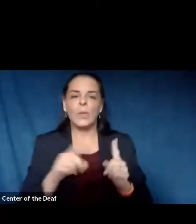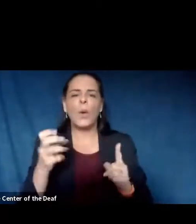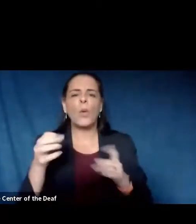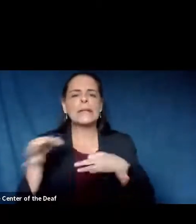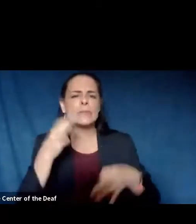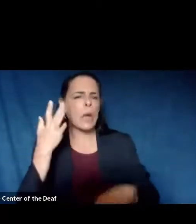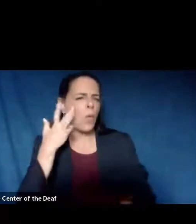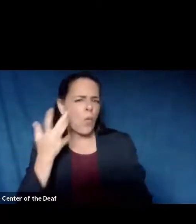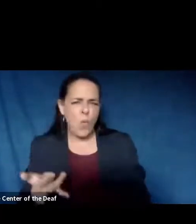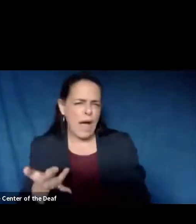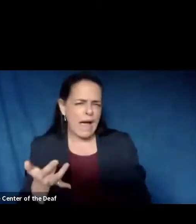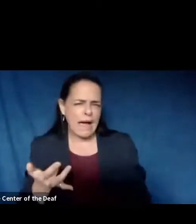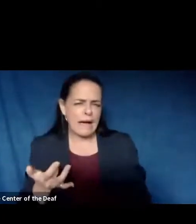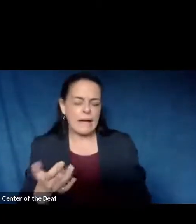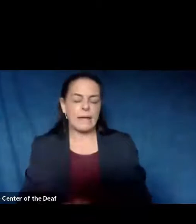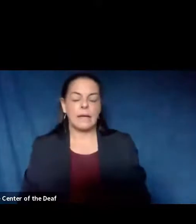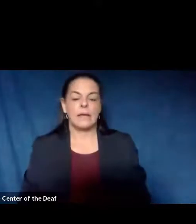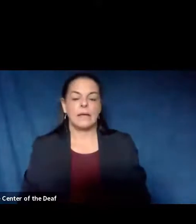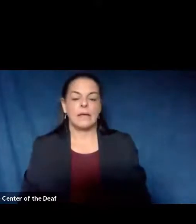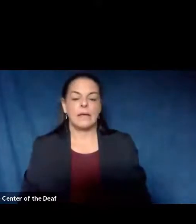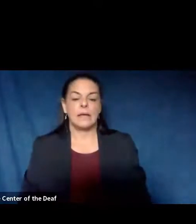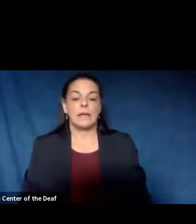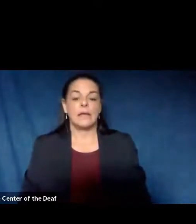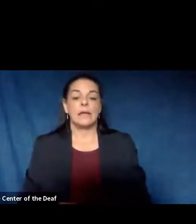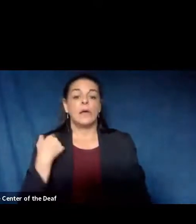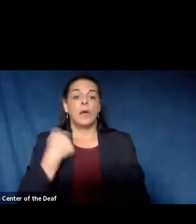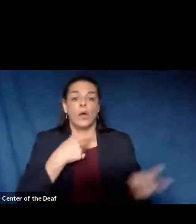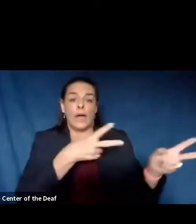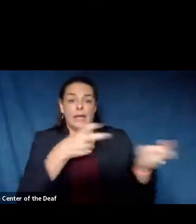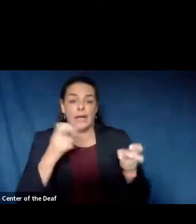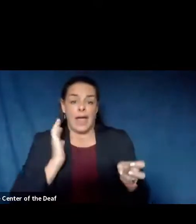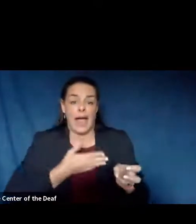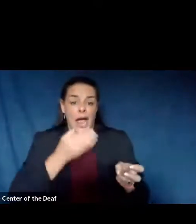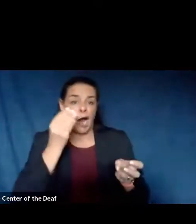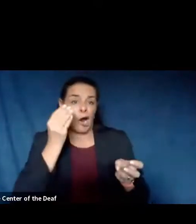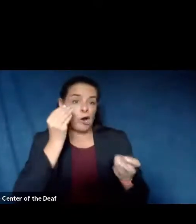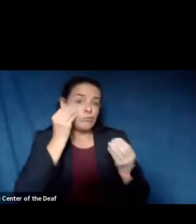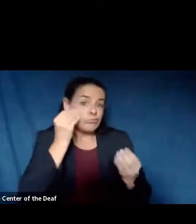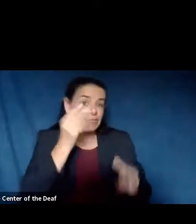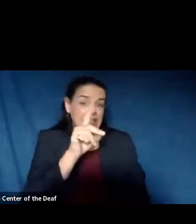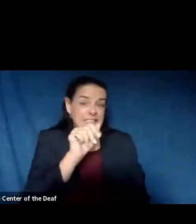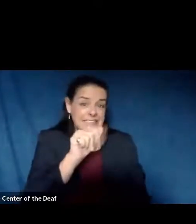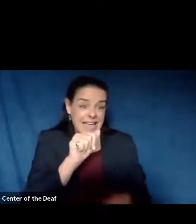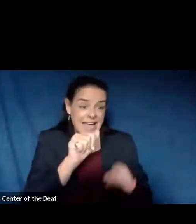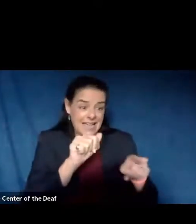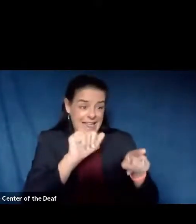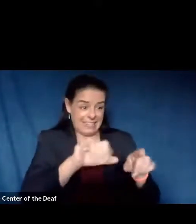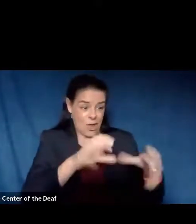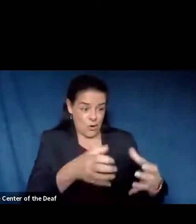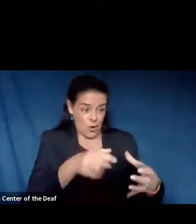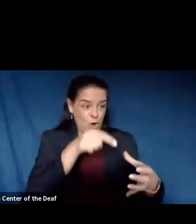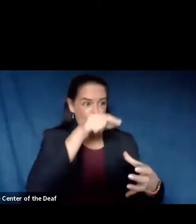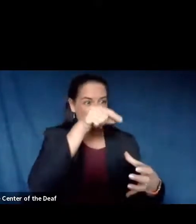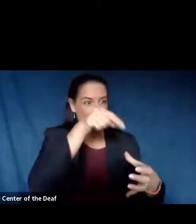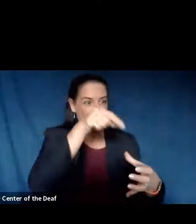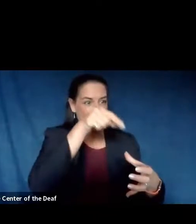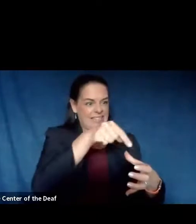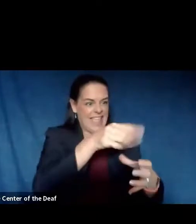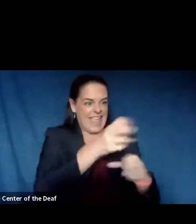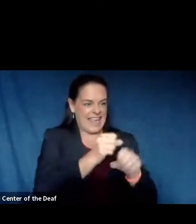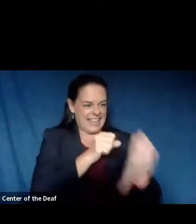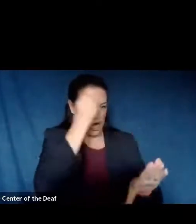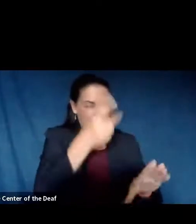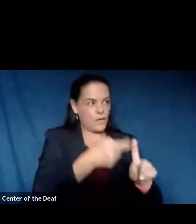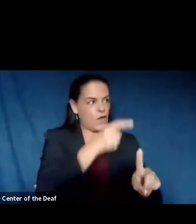that happened. The data set that we pull our data from was getting its information from active and inactive cases from the